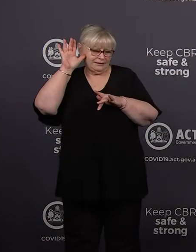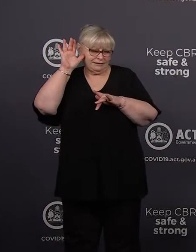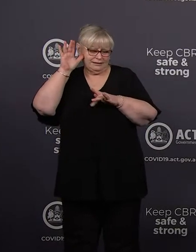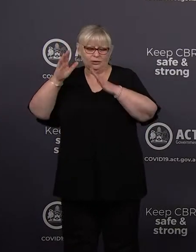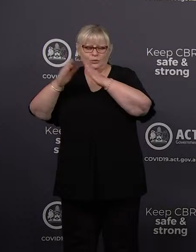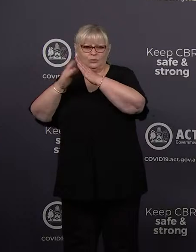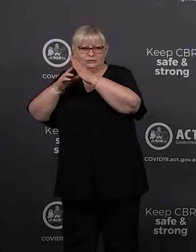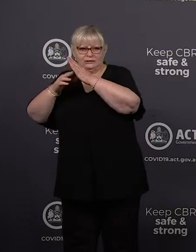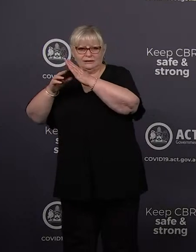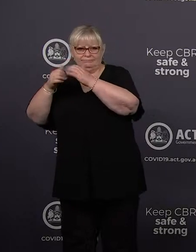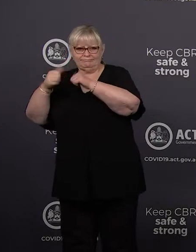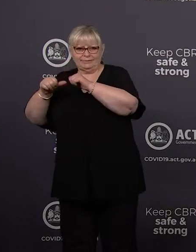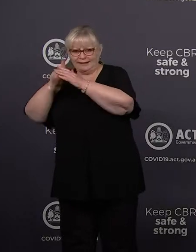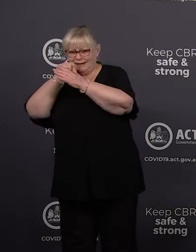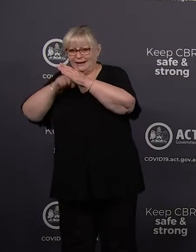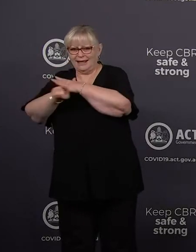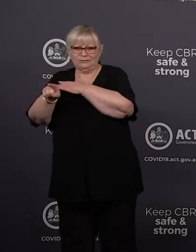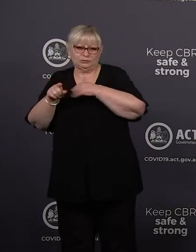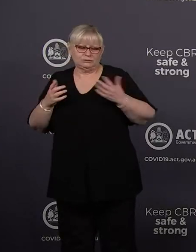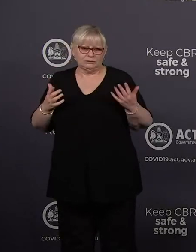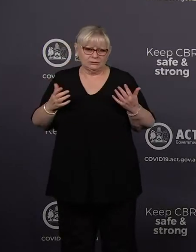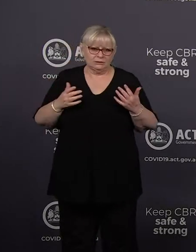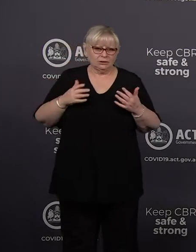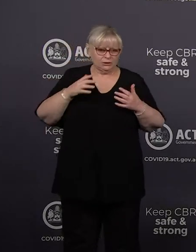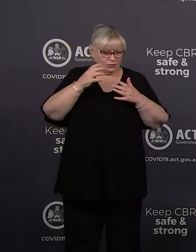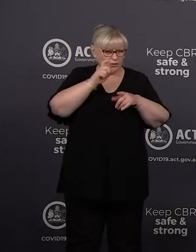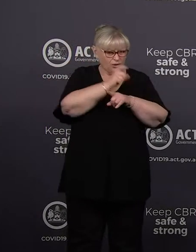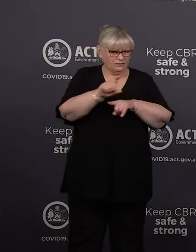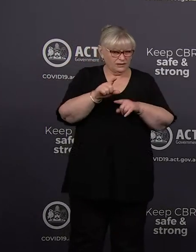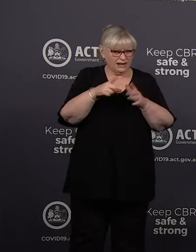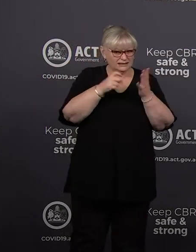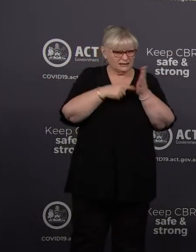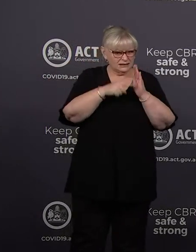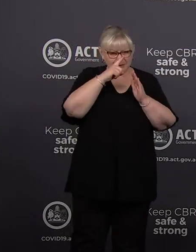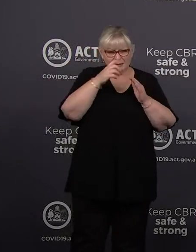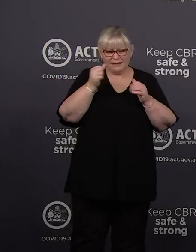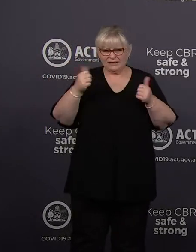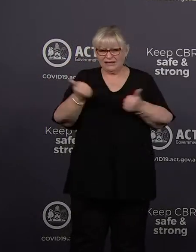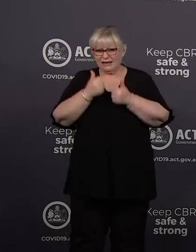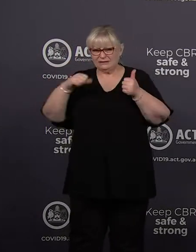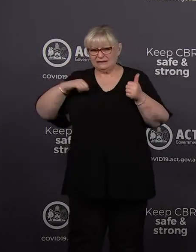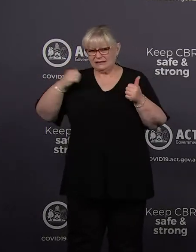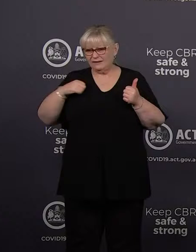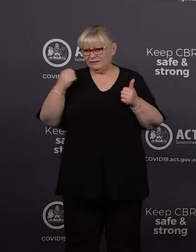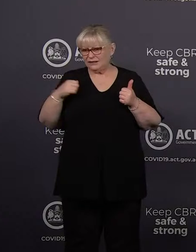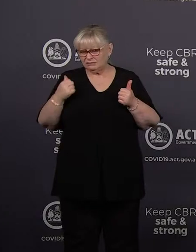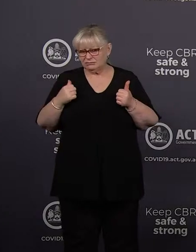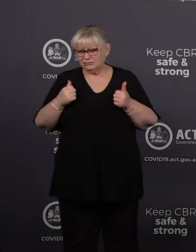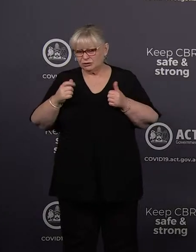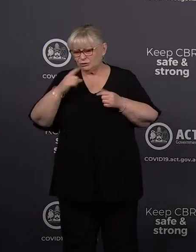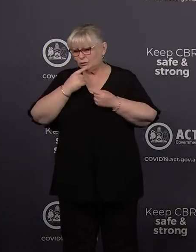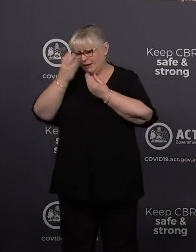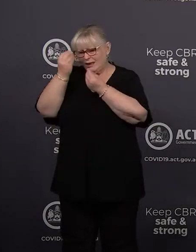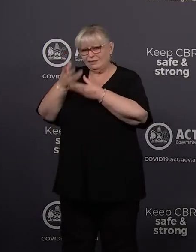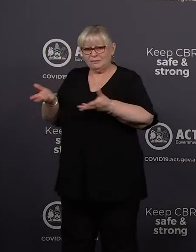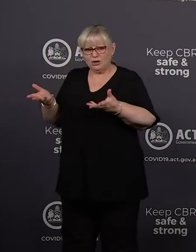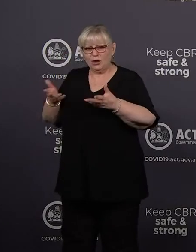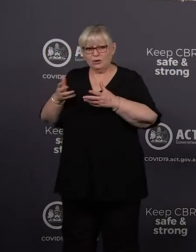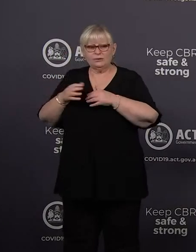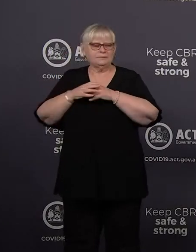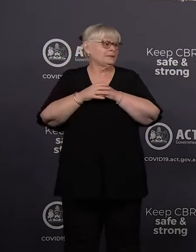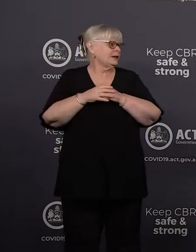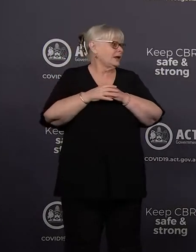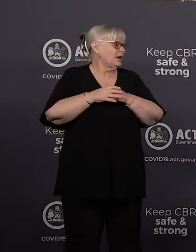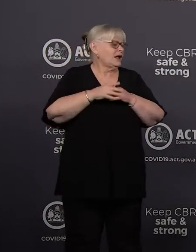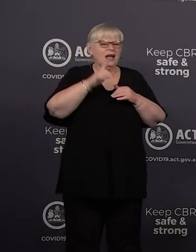leave quarantine? And are you confident that ACT Health has enough staffing capacity to process those release notifications? Yeah, so